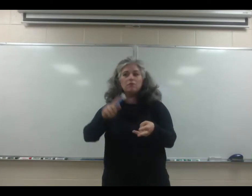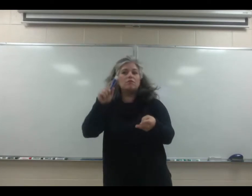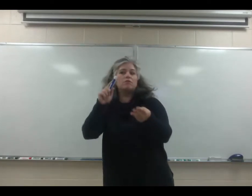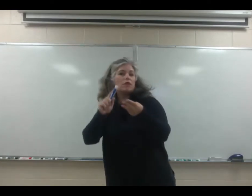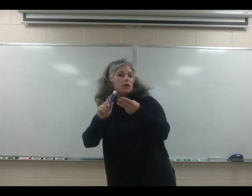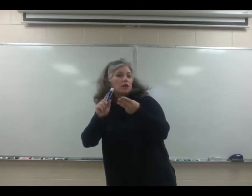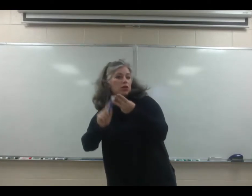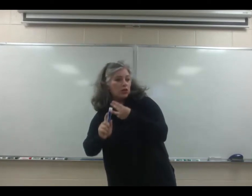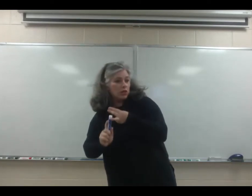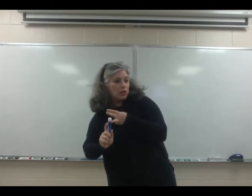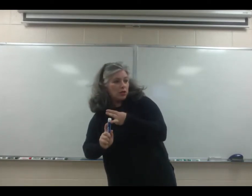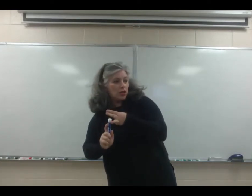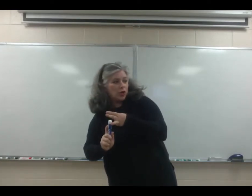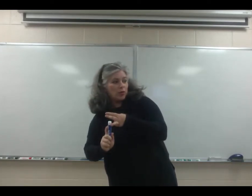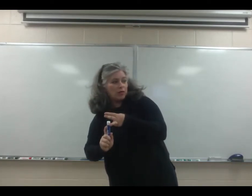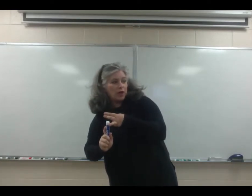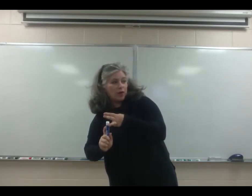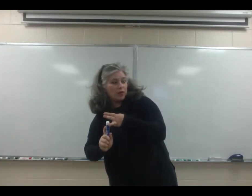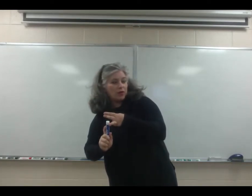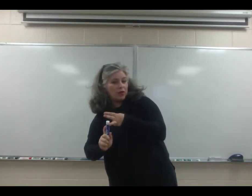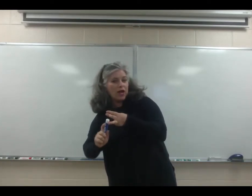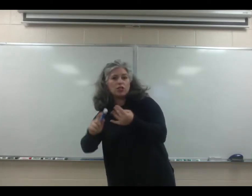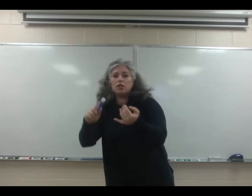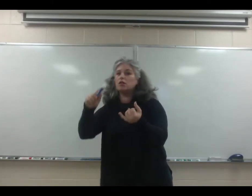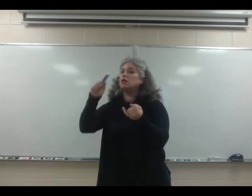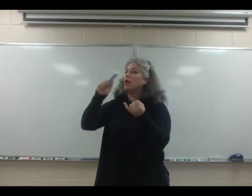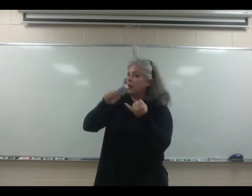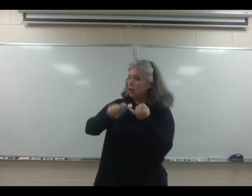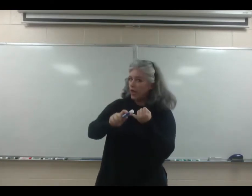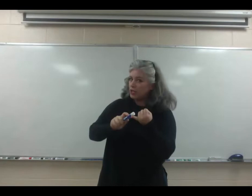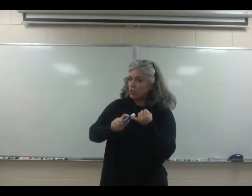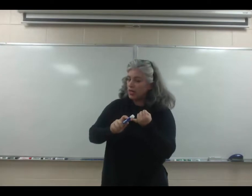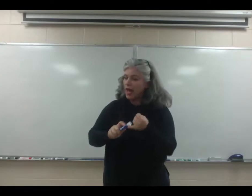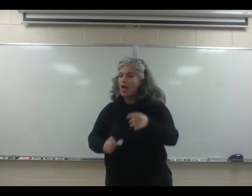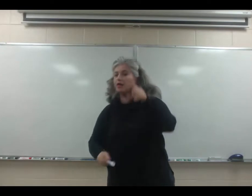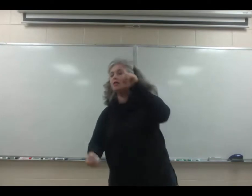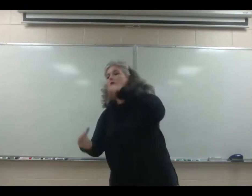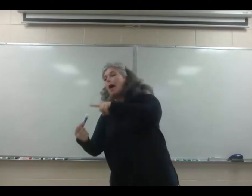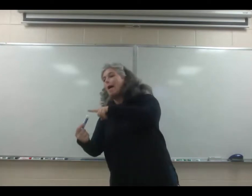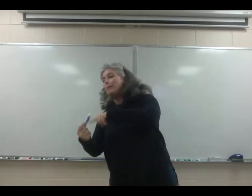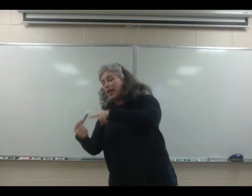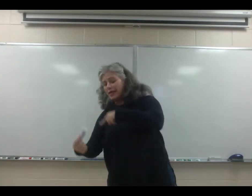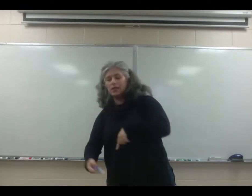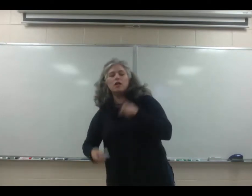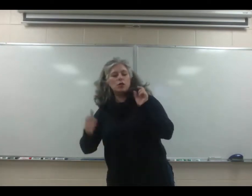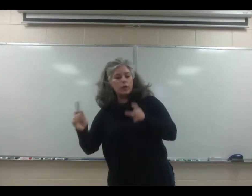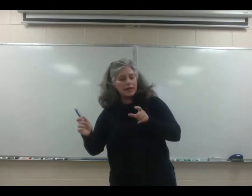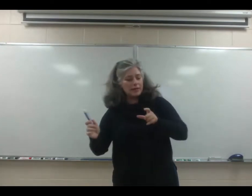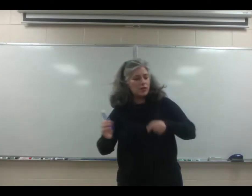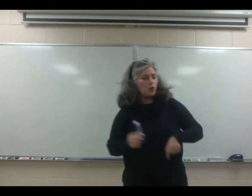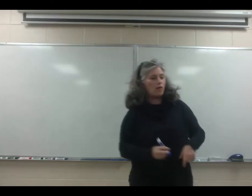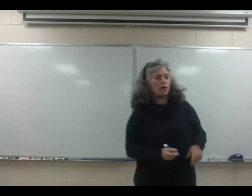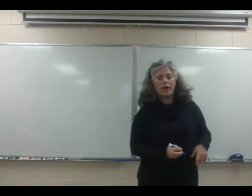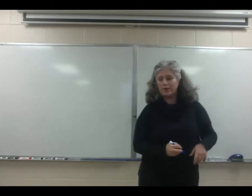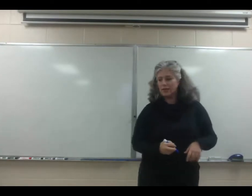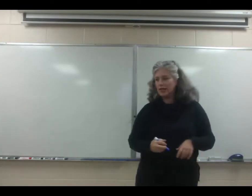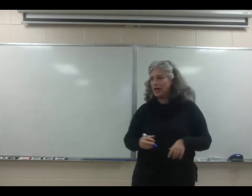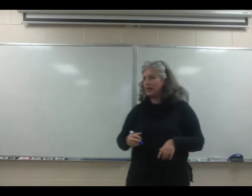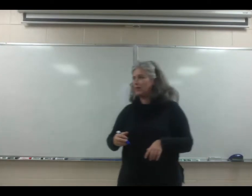Region. Human environmental interaction, location, and place. So place is the one that we haven't done yet, and that's the one